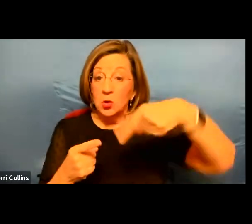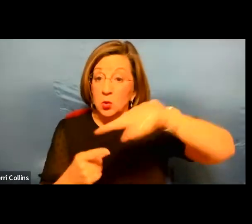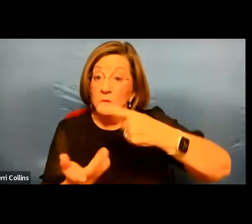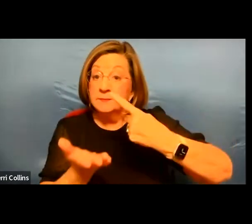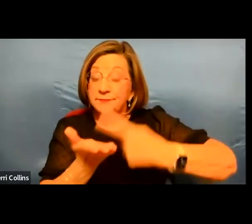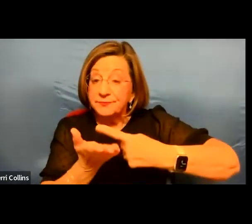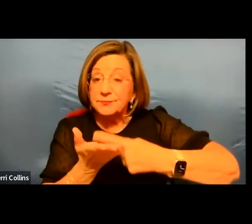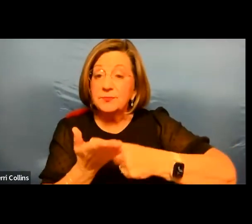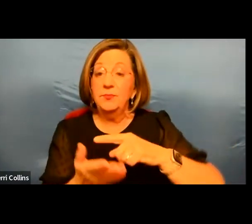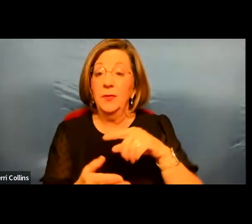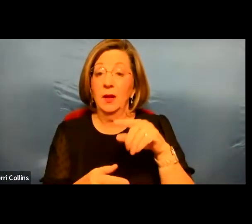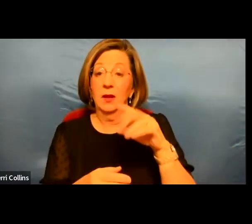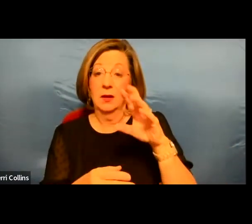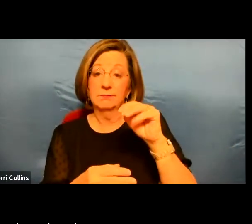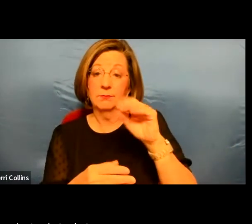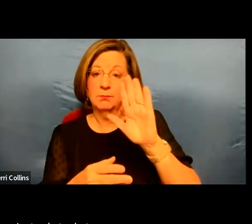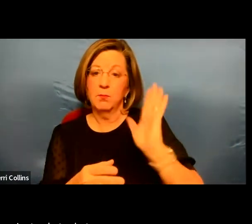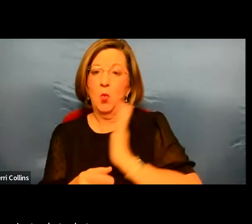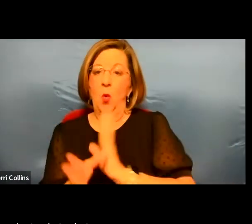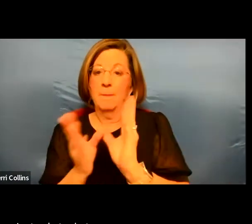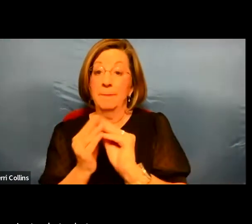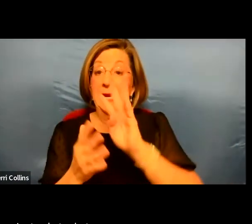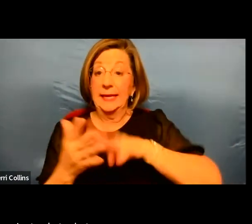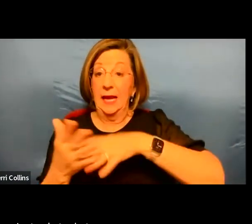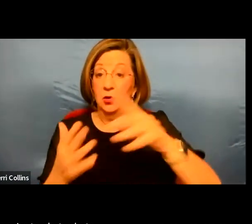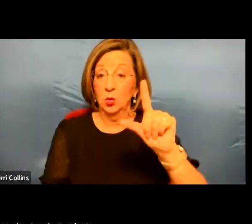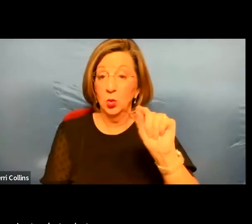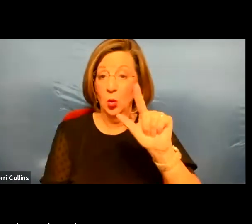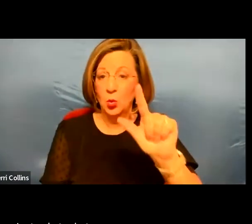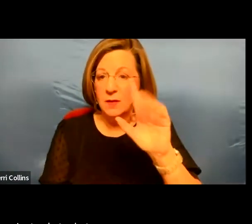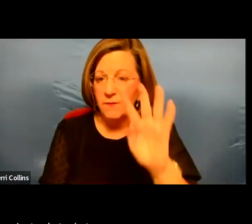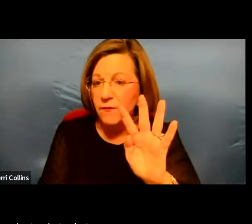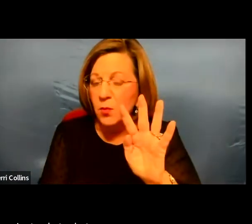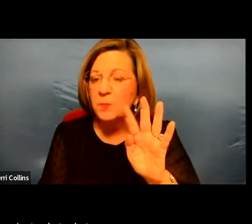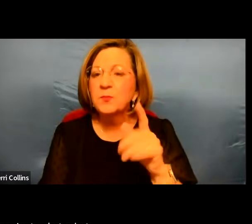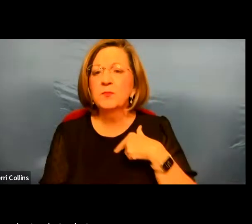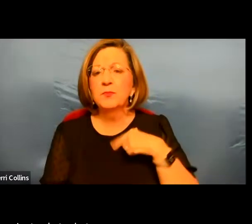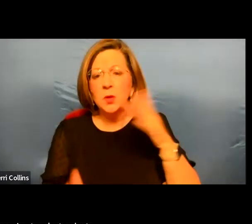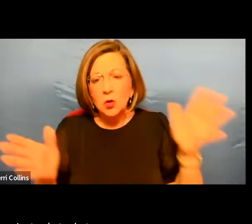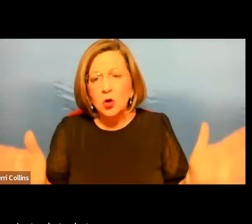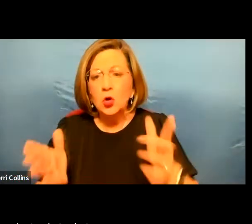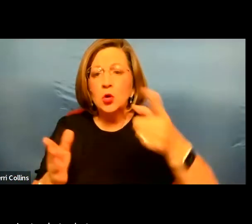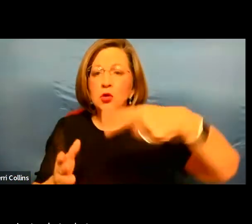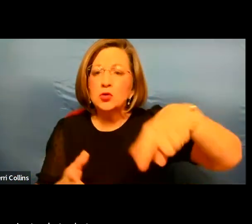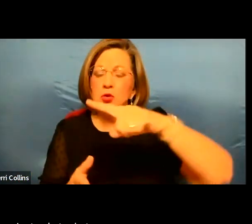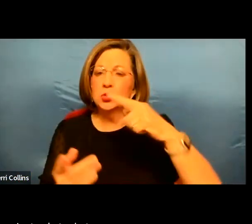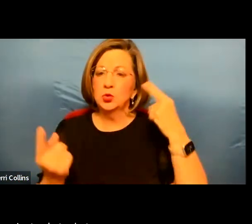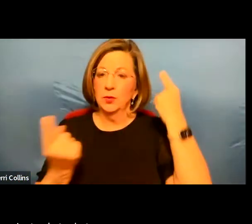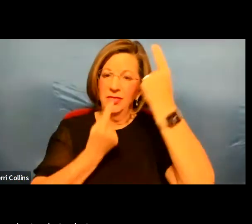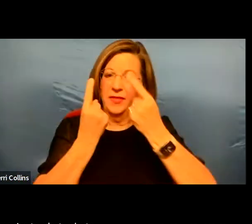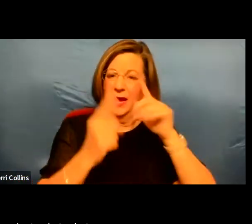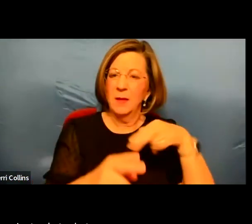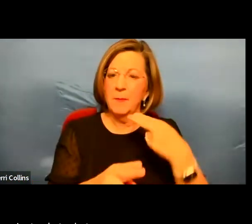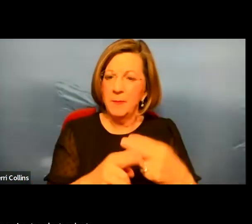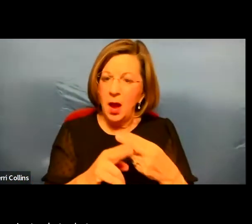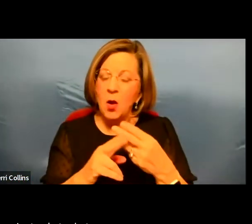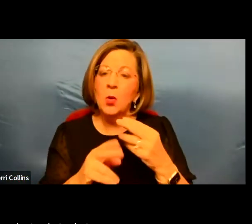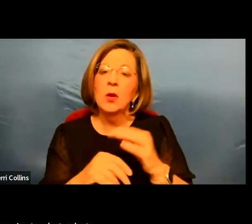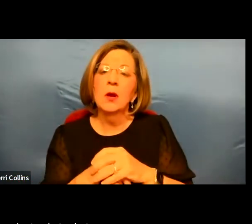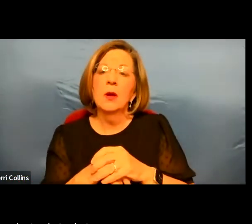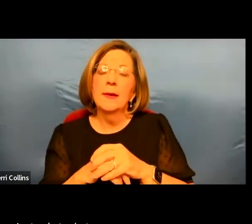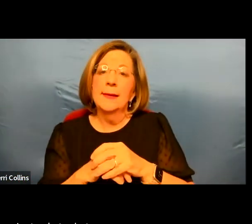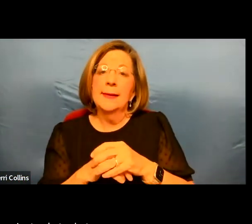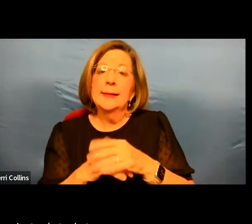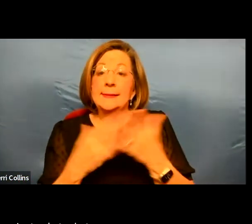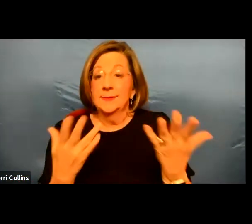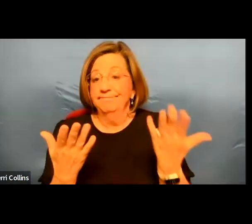For those on the board, when you have your discussion on the board meeting calendar for 2024, I encourage